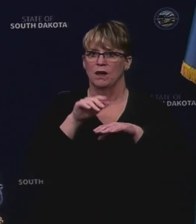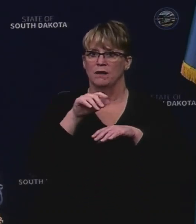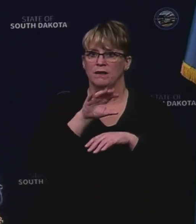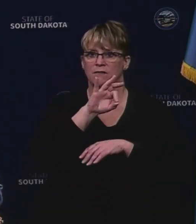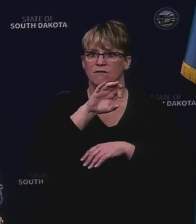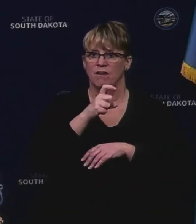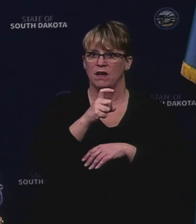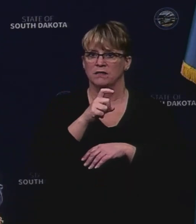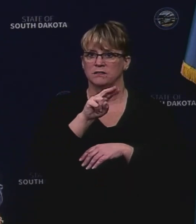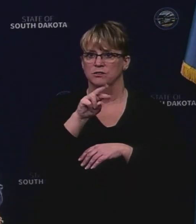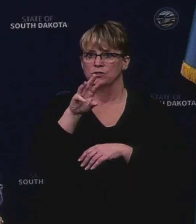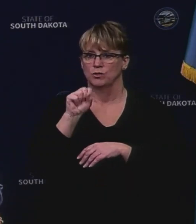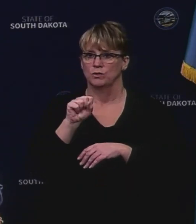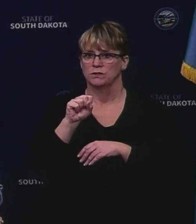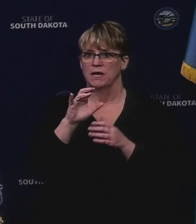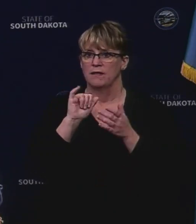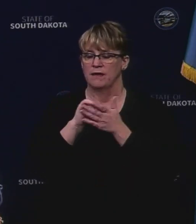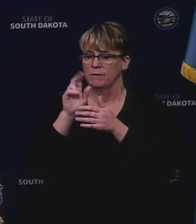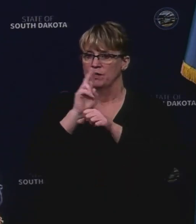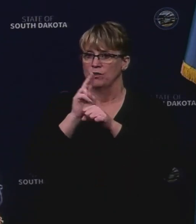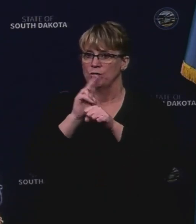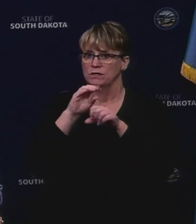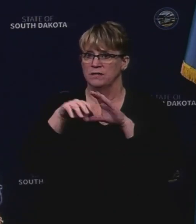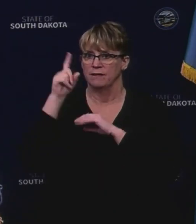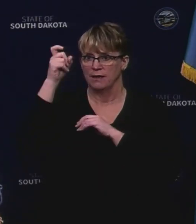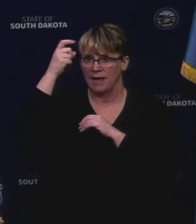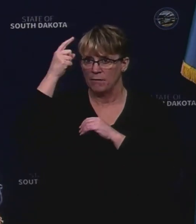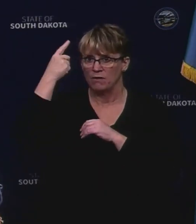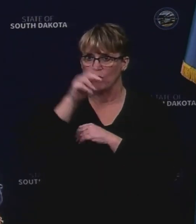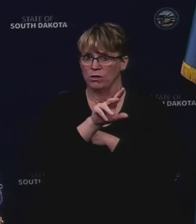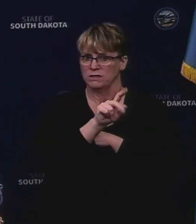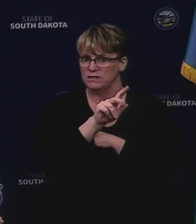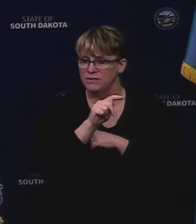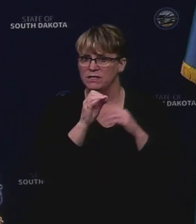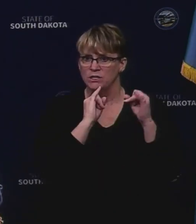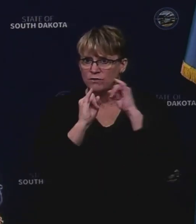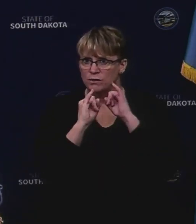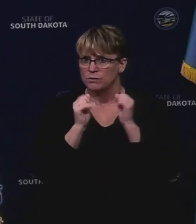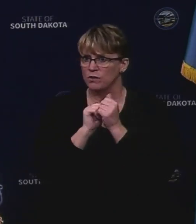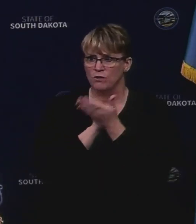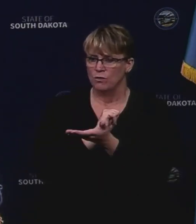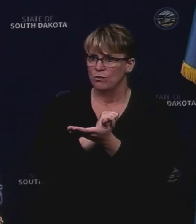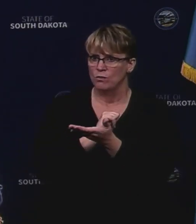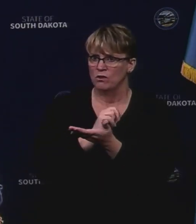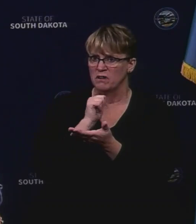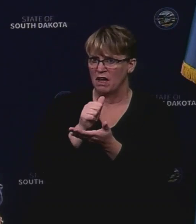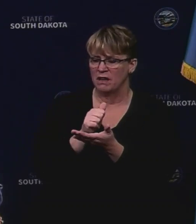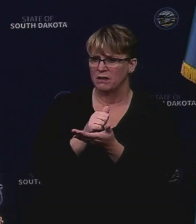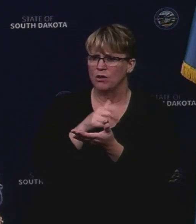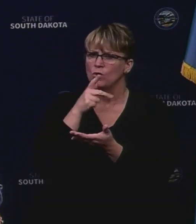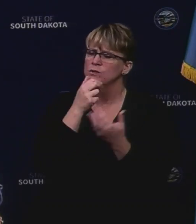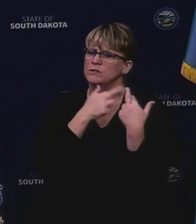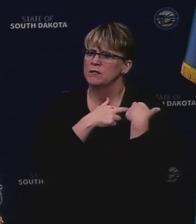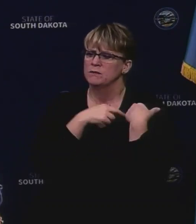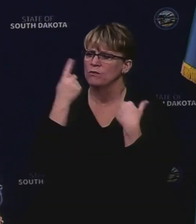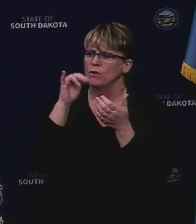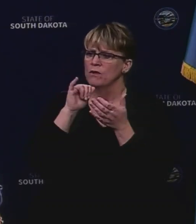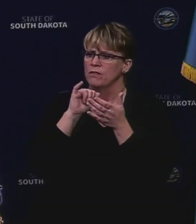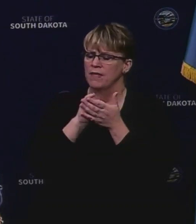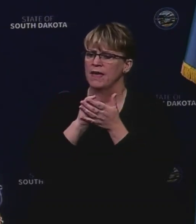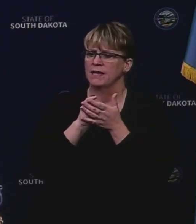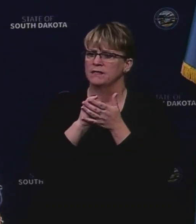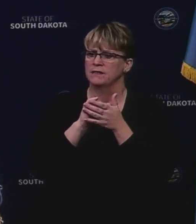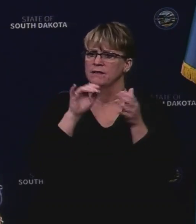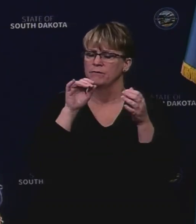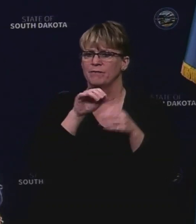Has the video link studio in the Capitol been used for any local TV station interviews with you at all? And who's responsible for the